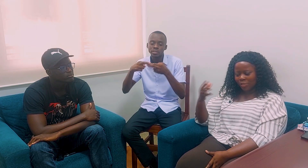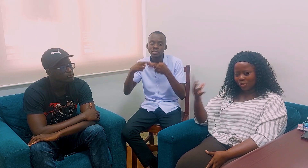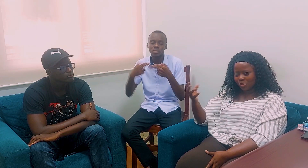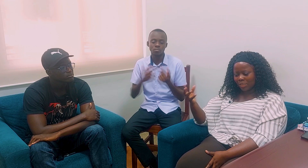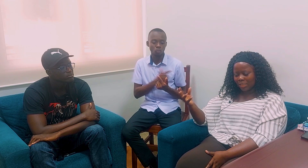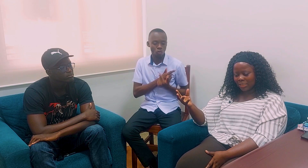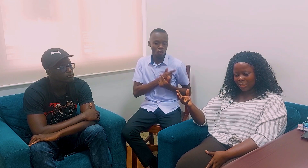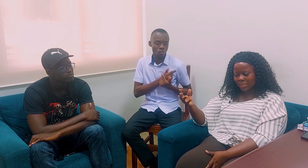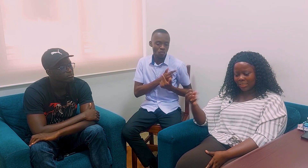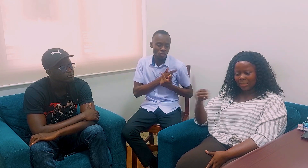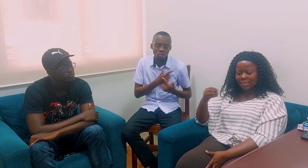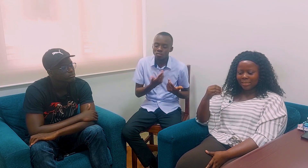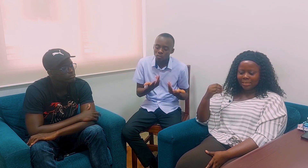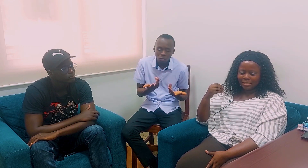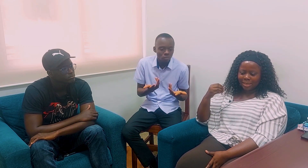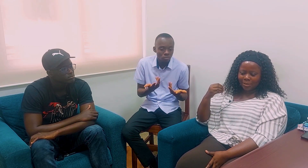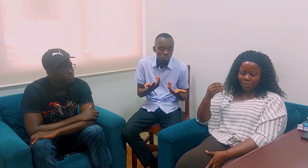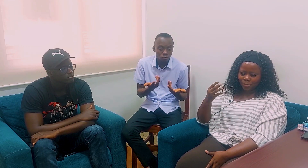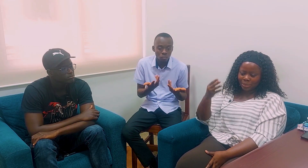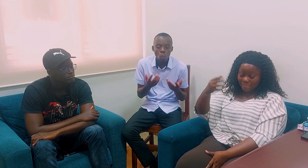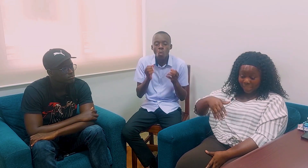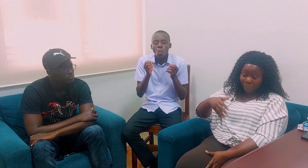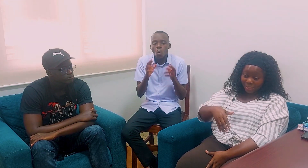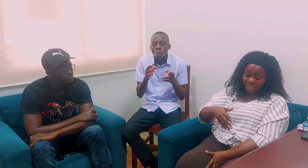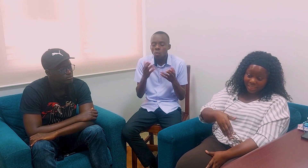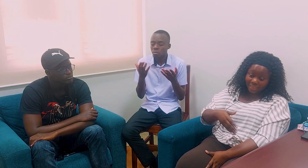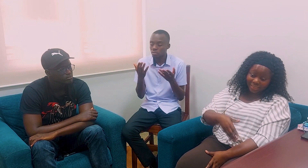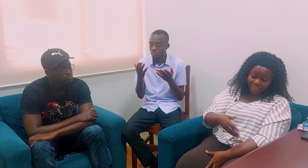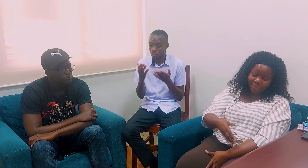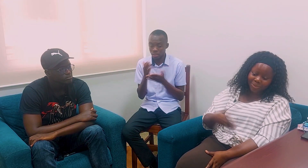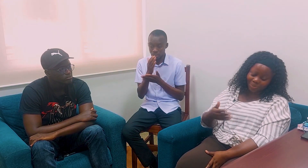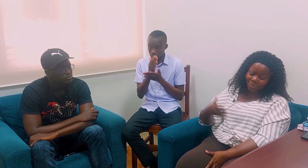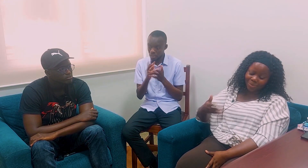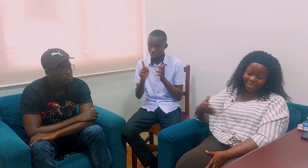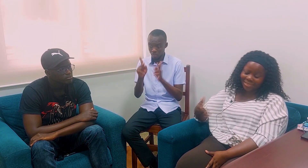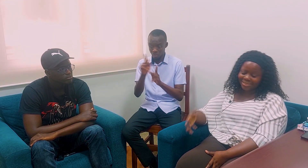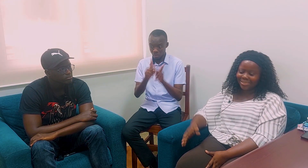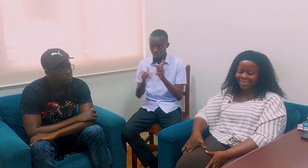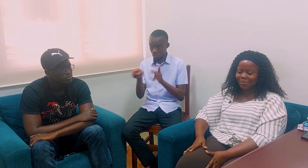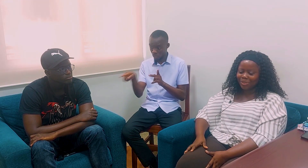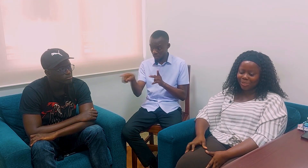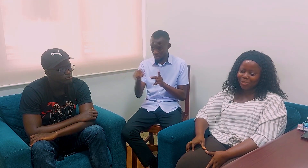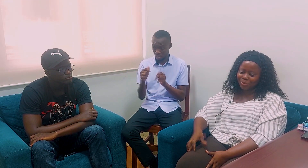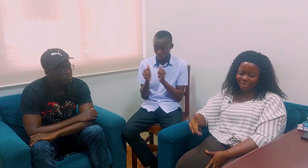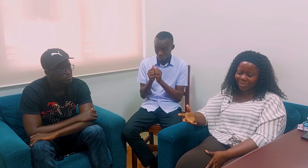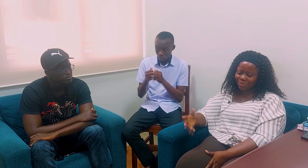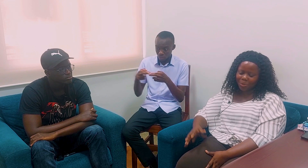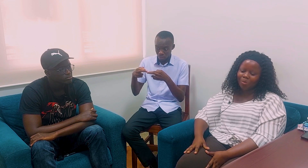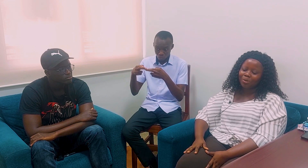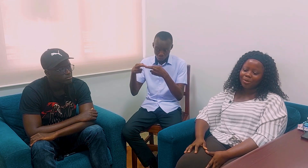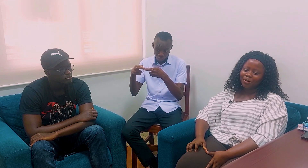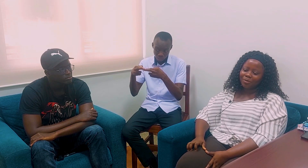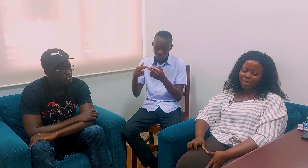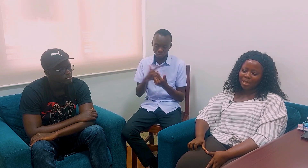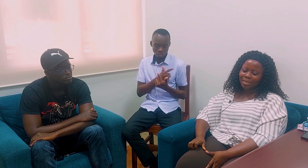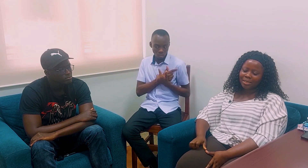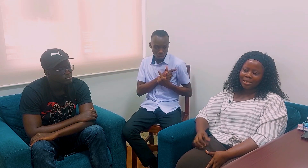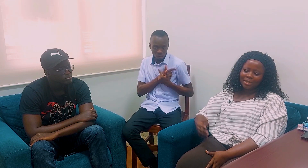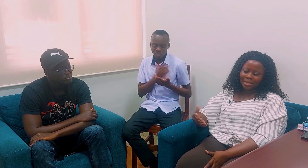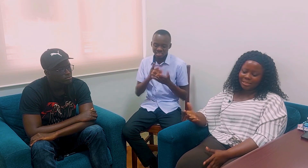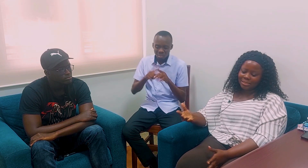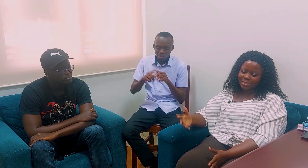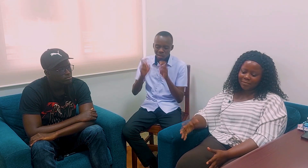people isolating. There are those in relationships with relationship issues as well,